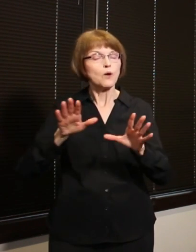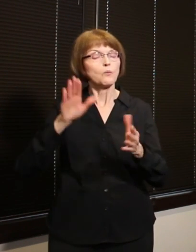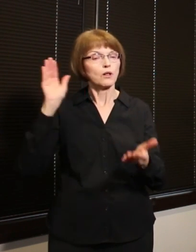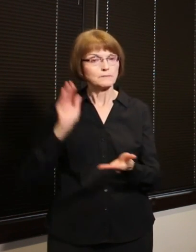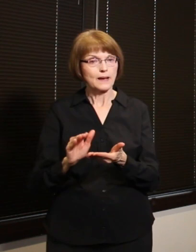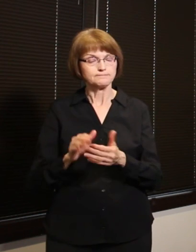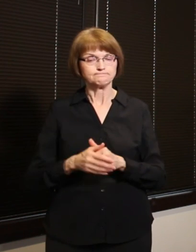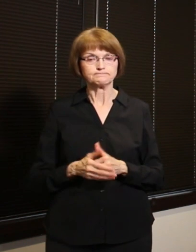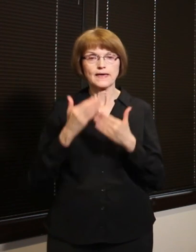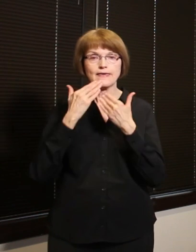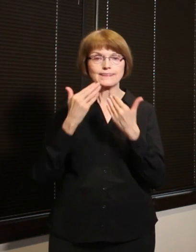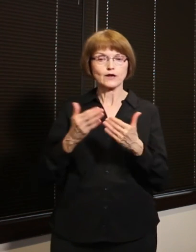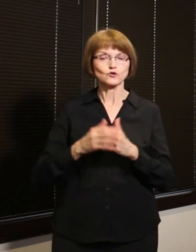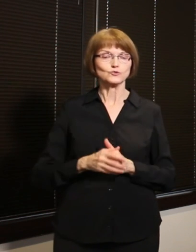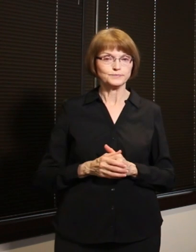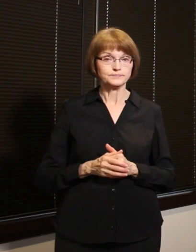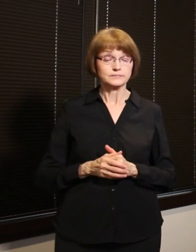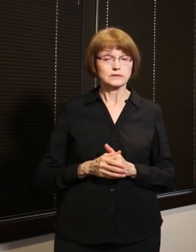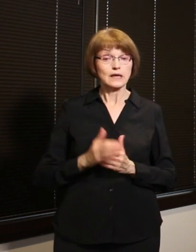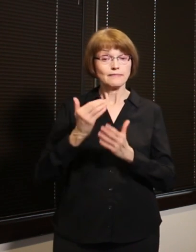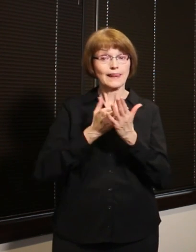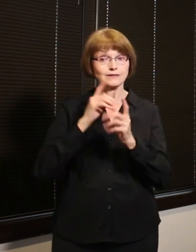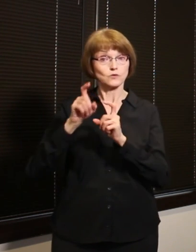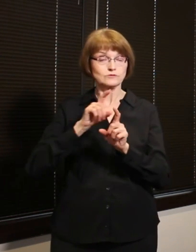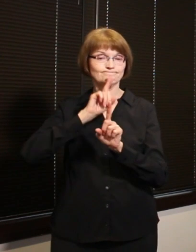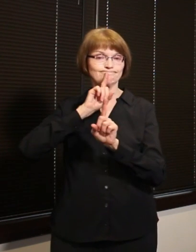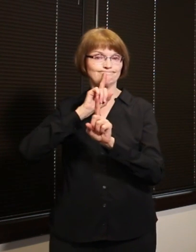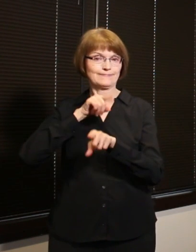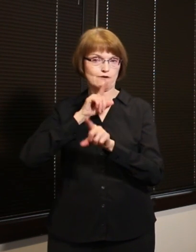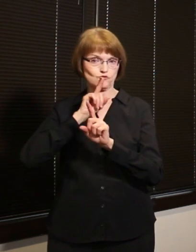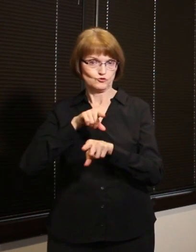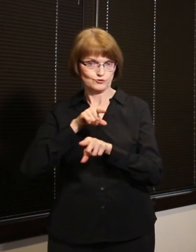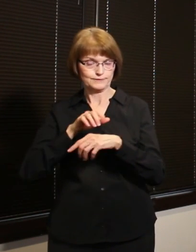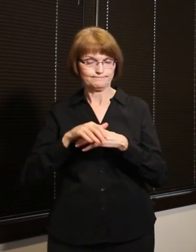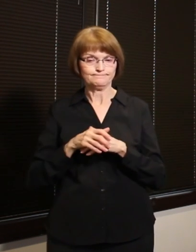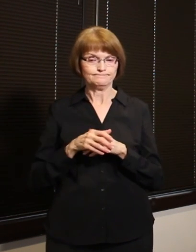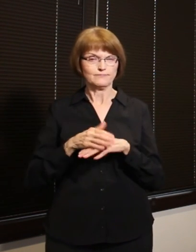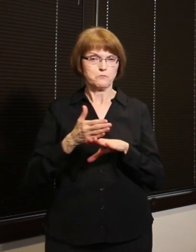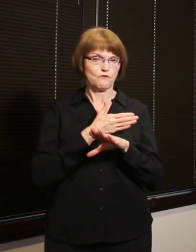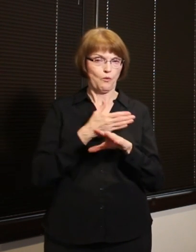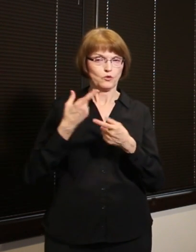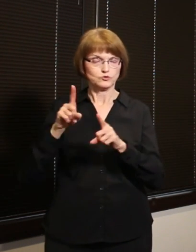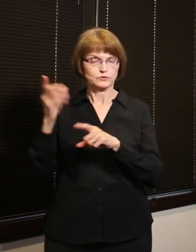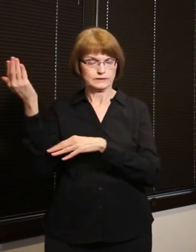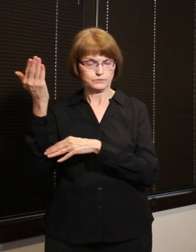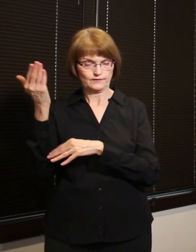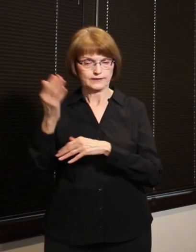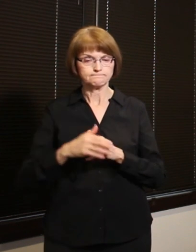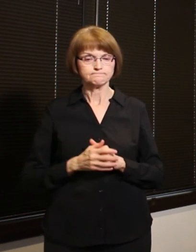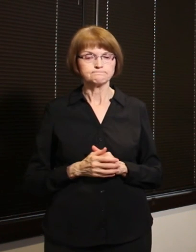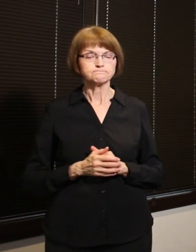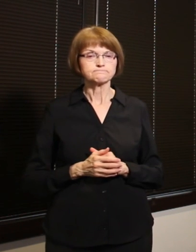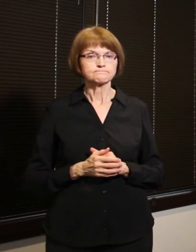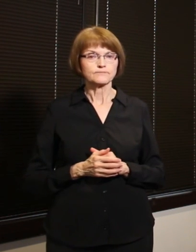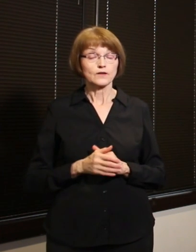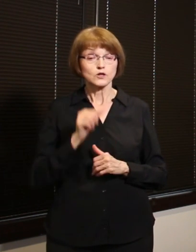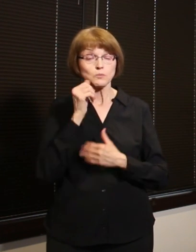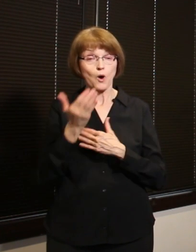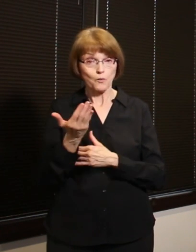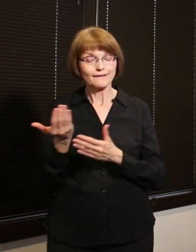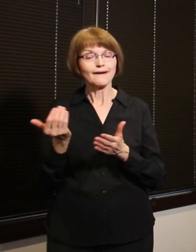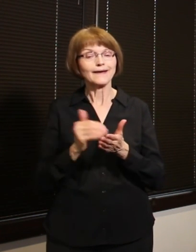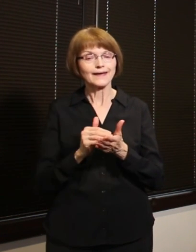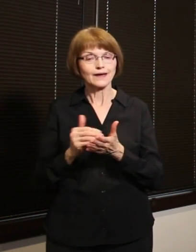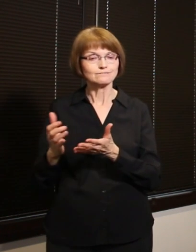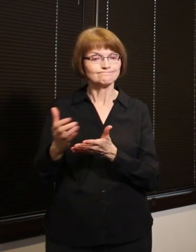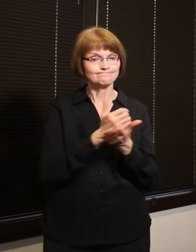Thank you. That concludes the list of questions received from members of the media prior to and during today's briefing. In the morning, we'll accept